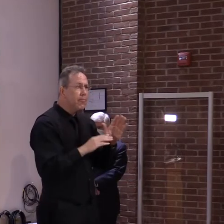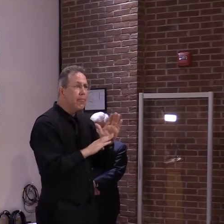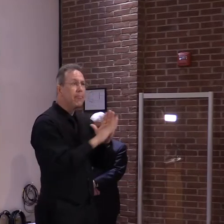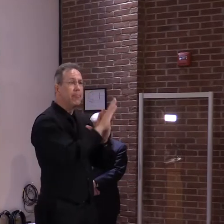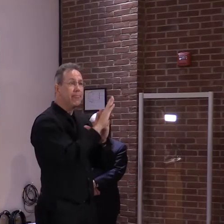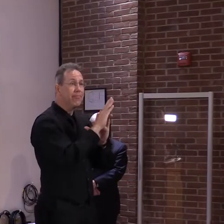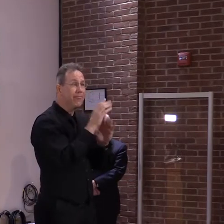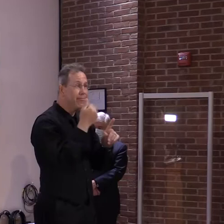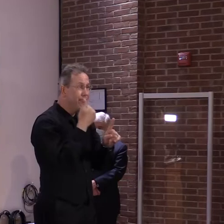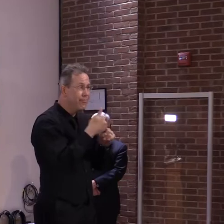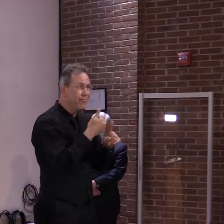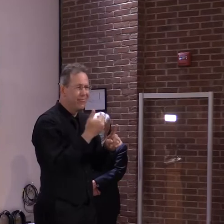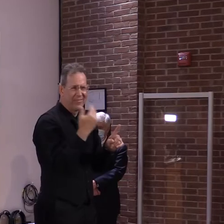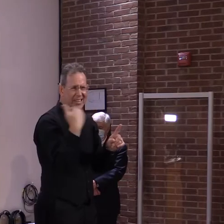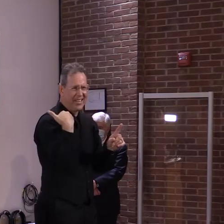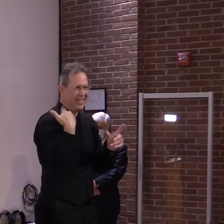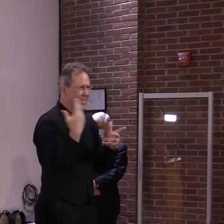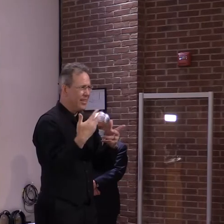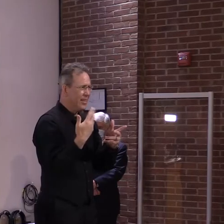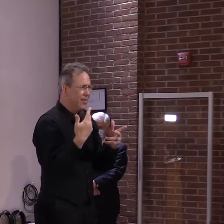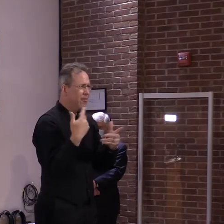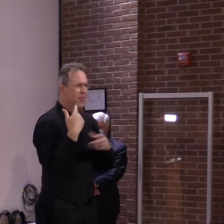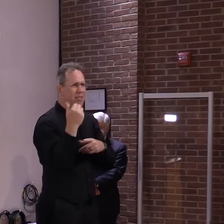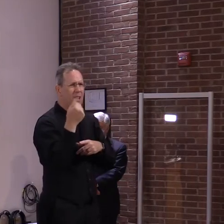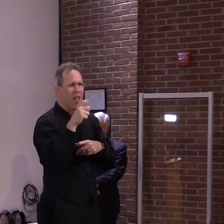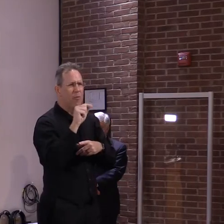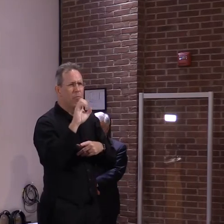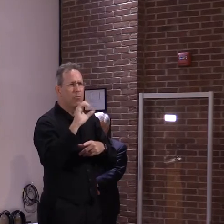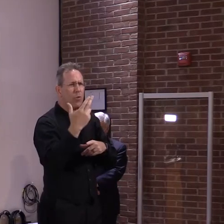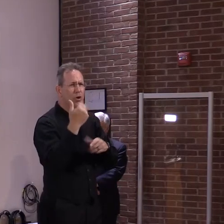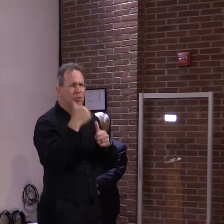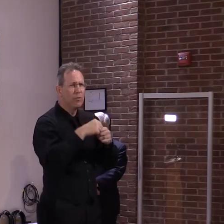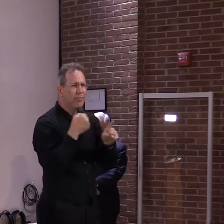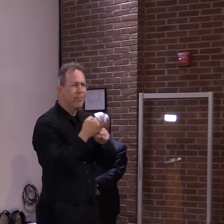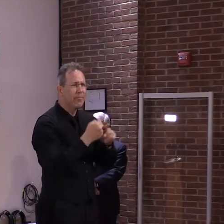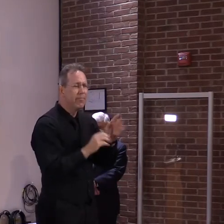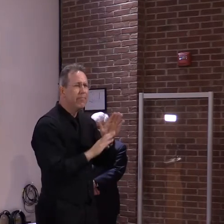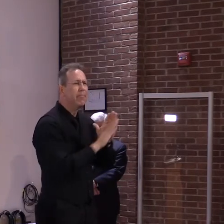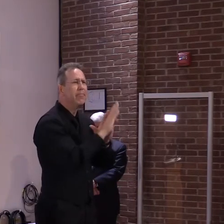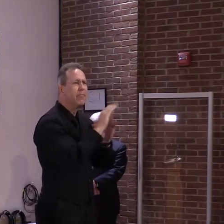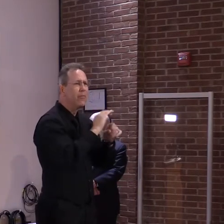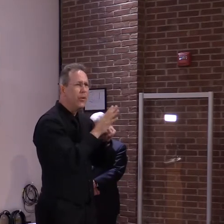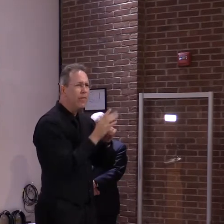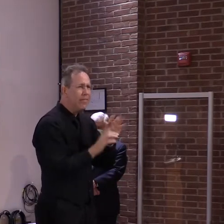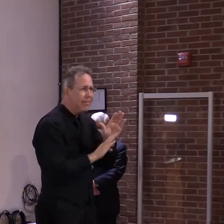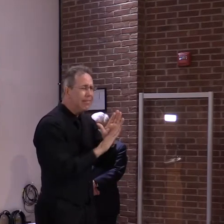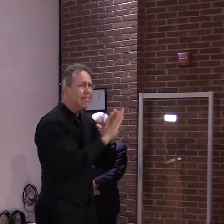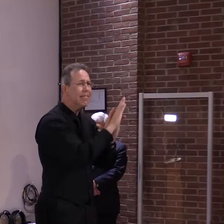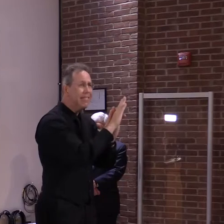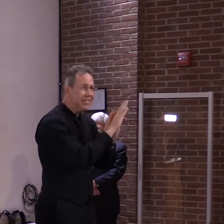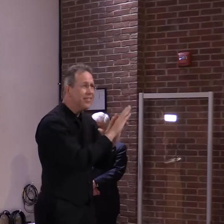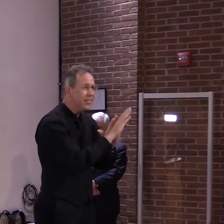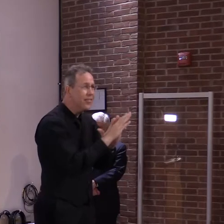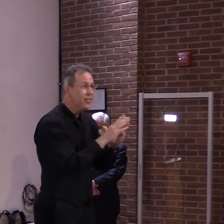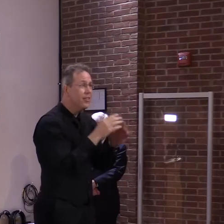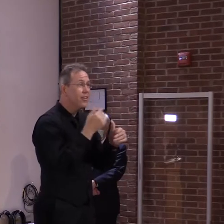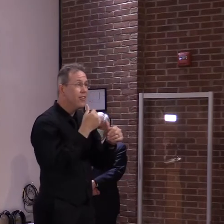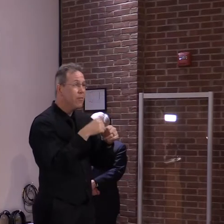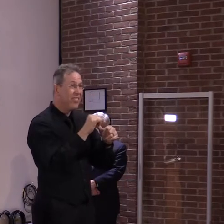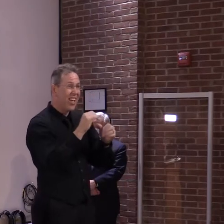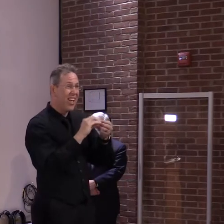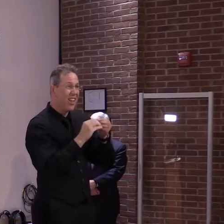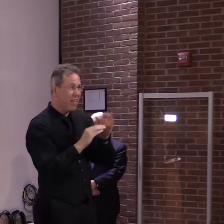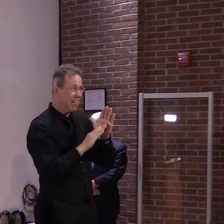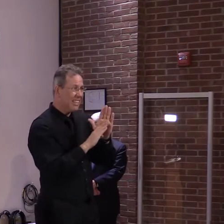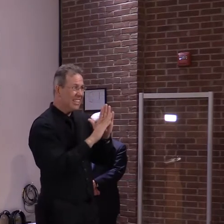in the beginning of this year. And I think you'll agree the approach we took to managing that was very different